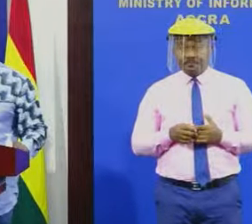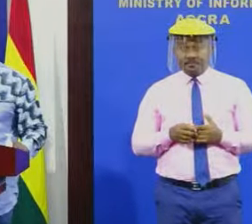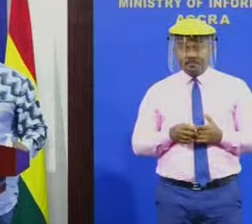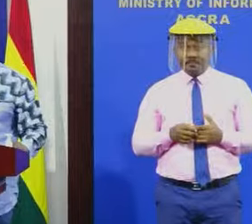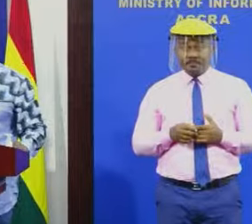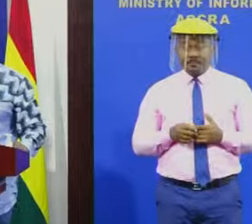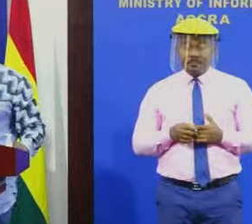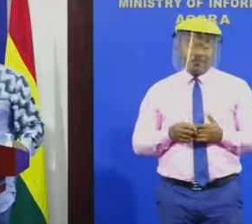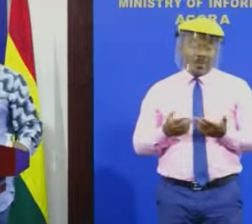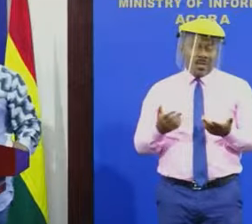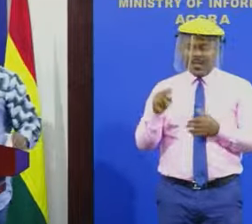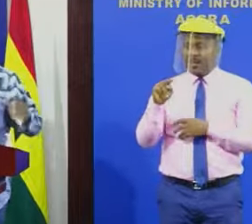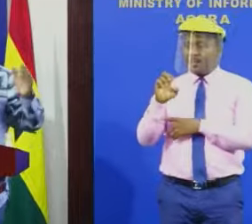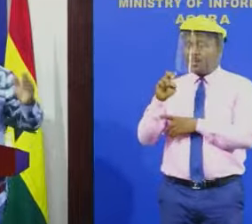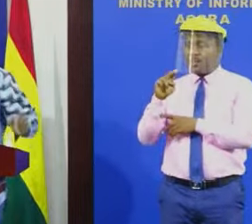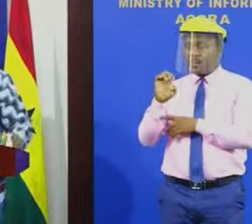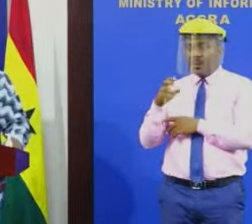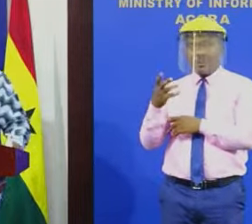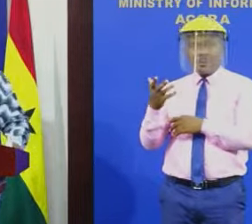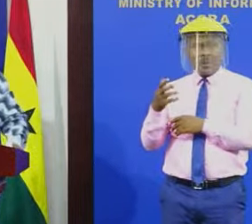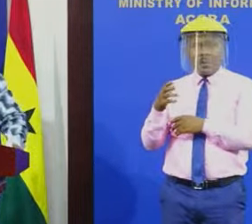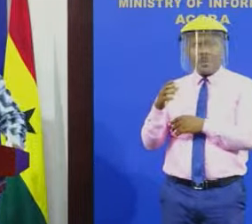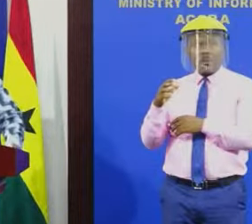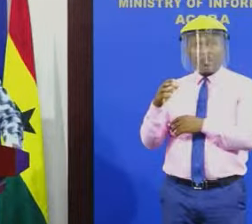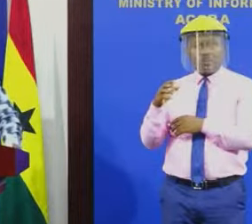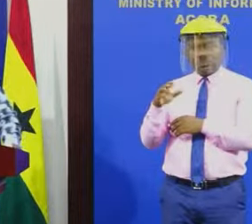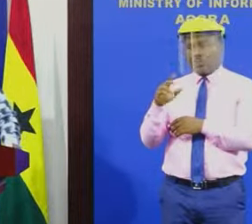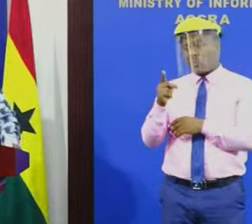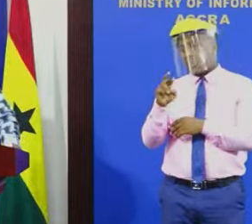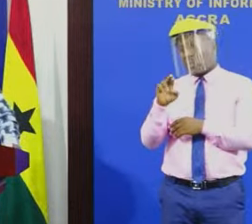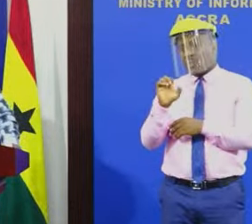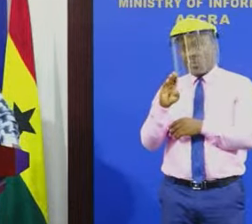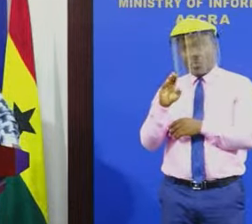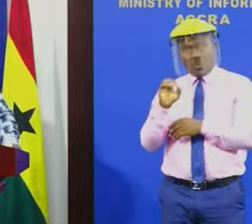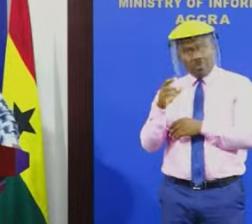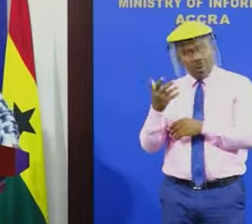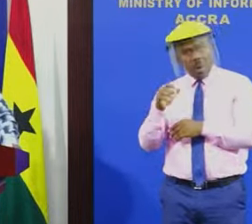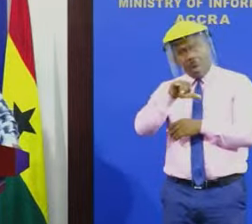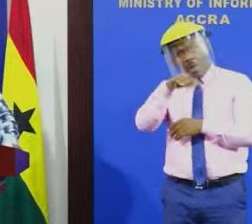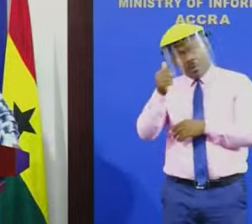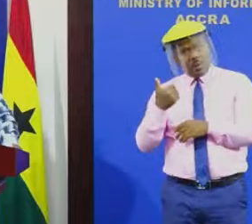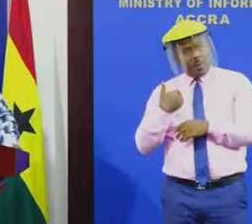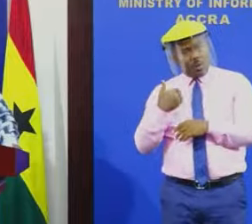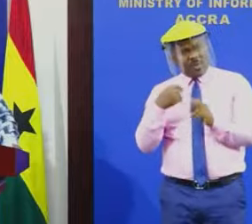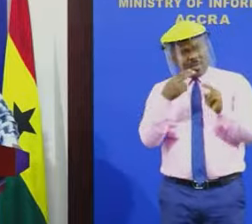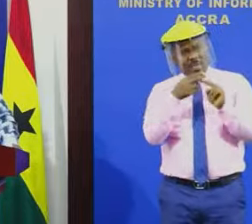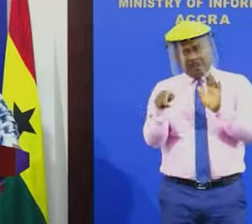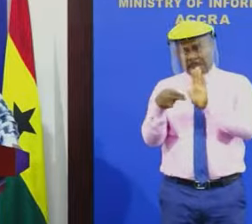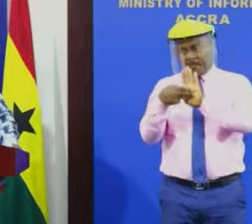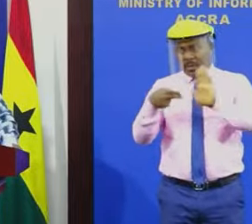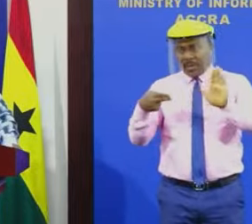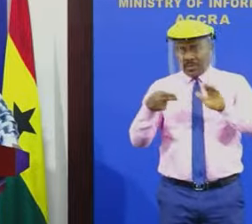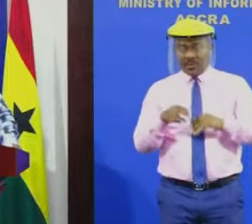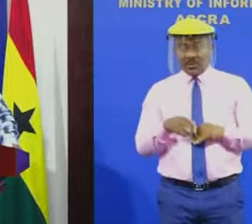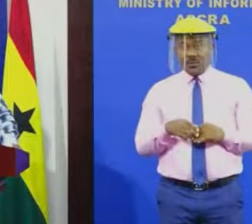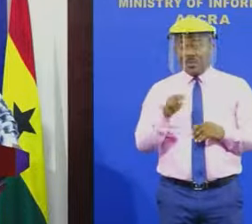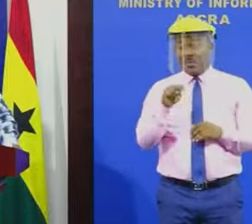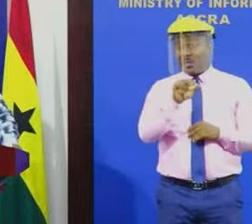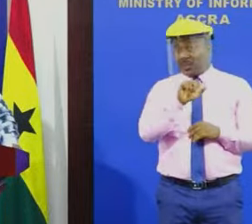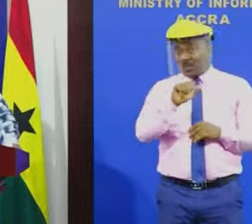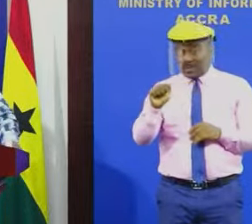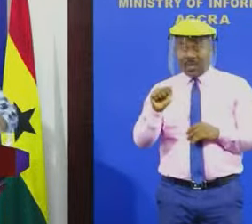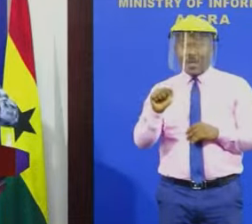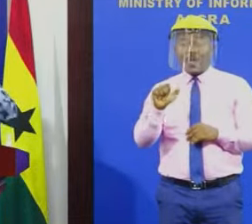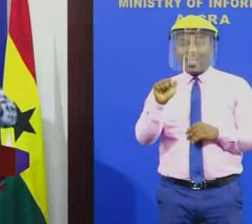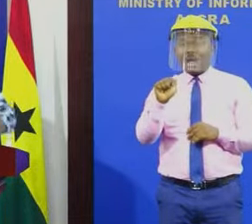Krobo, Nenazmatekole, and then there's one that is also named after a chief in the northern sector of the country called Nab Ayeta